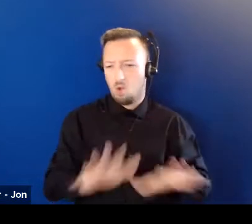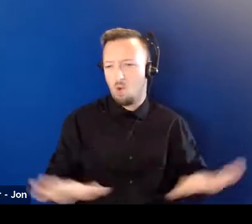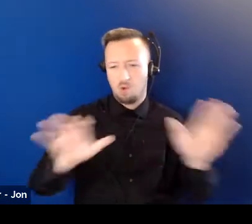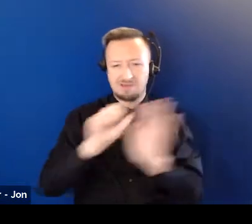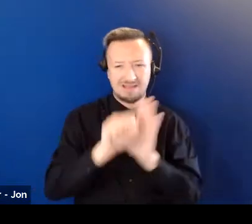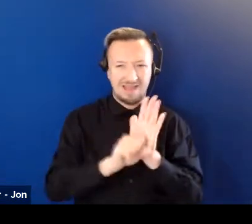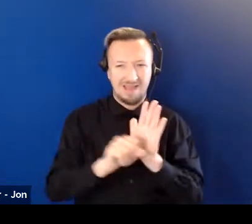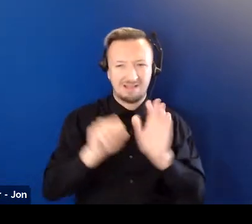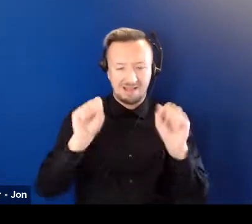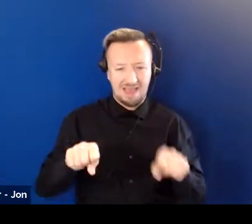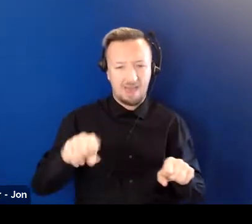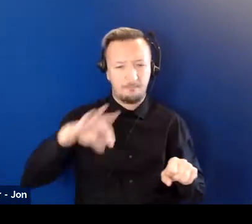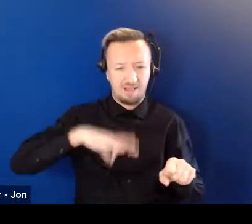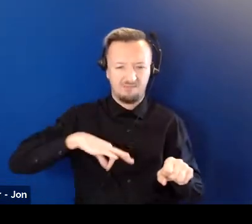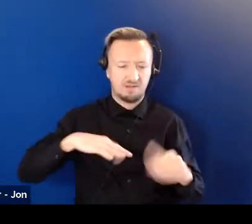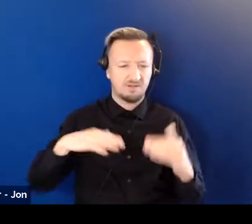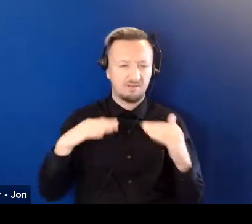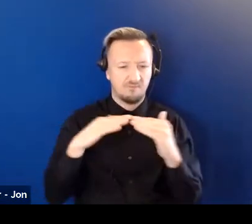And again, if, you know,